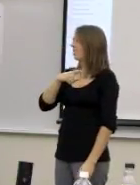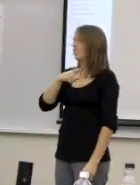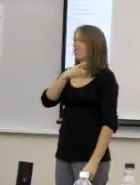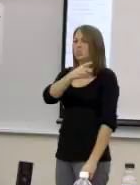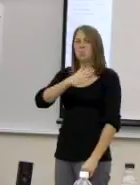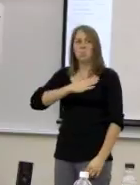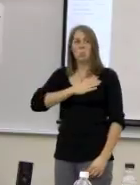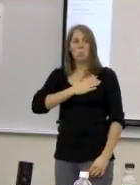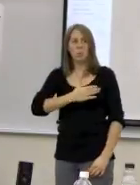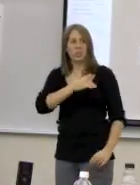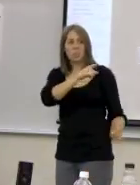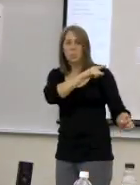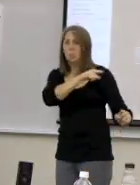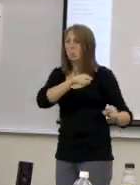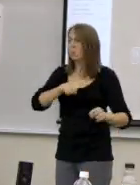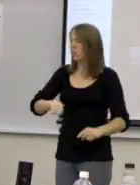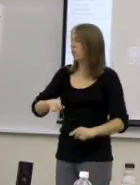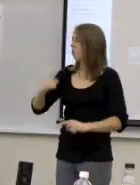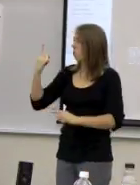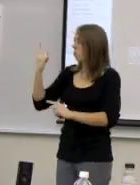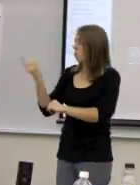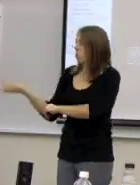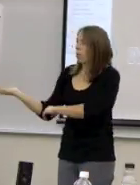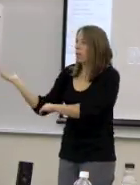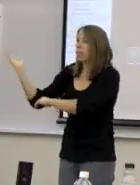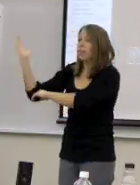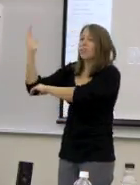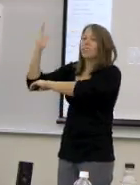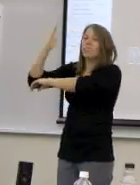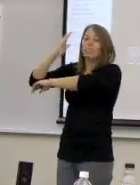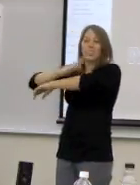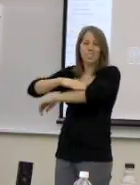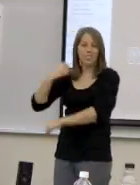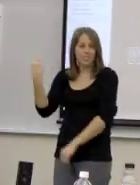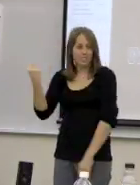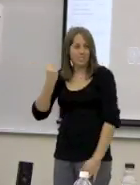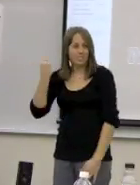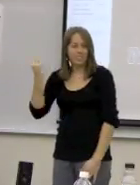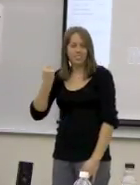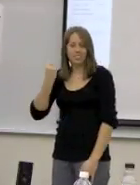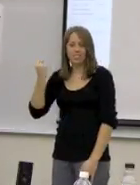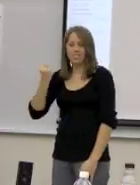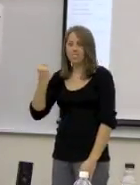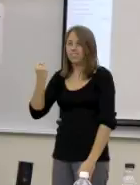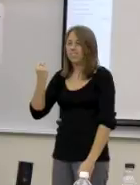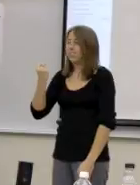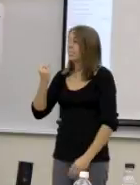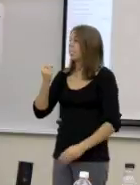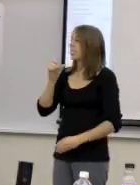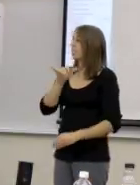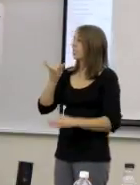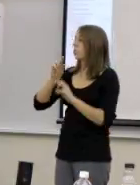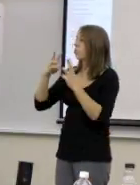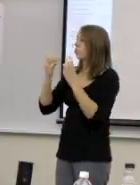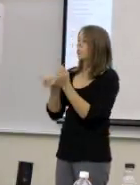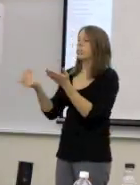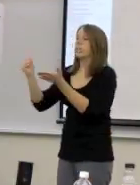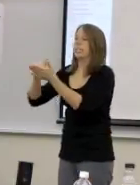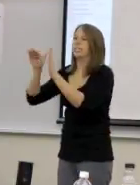come here for one whole day on Saturday, and then again, the same workshop all day on Sunday. I am